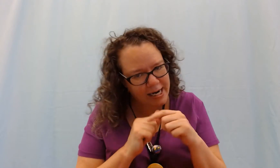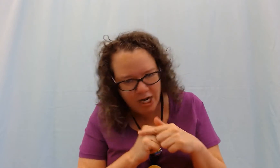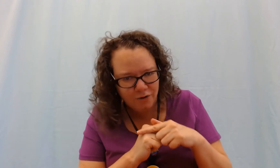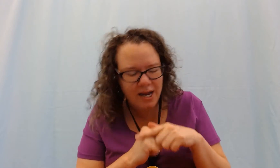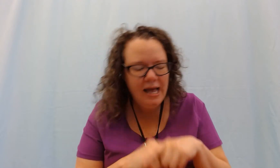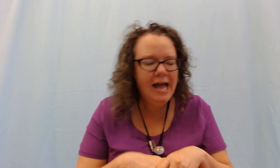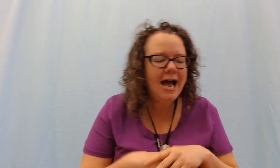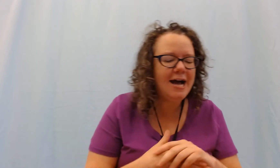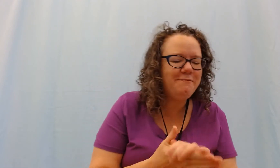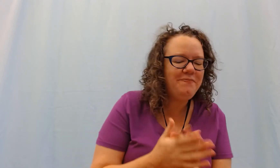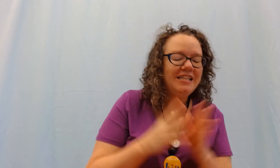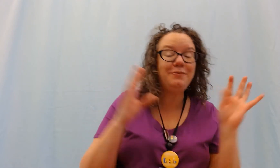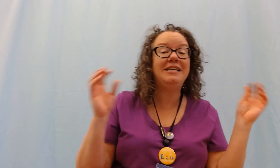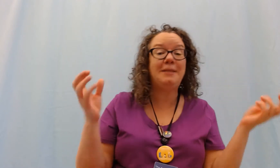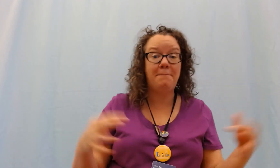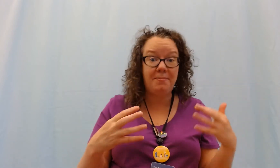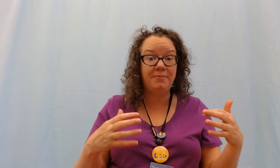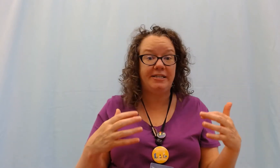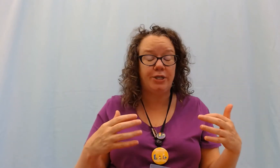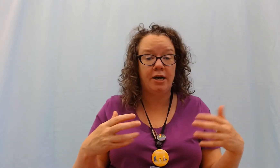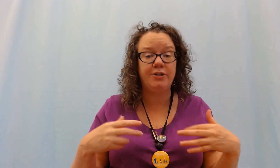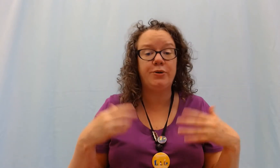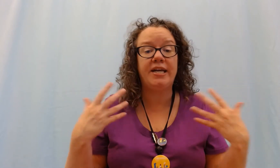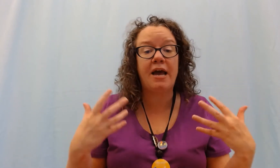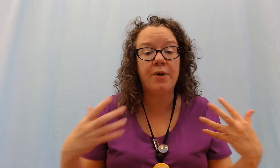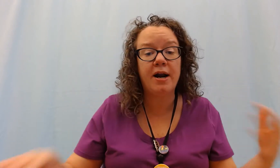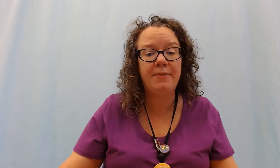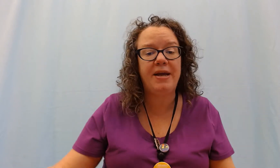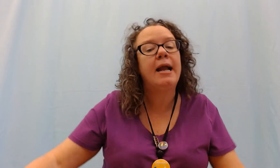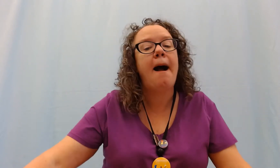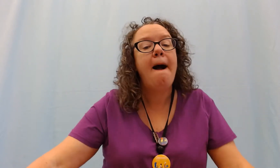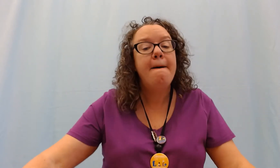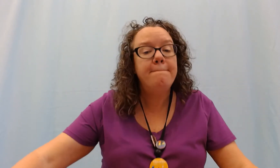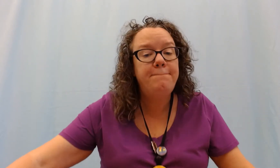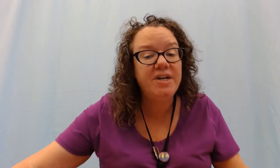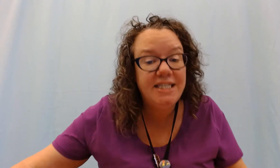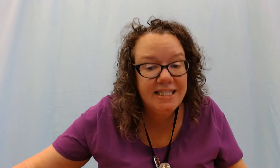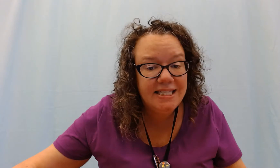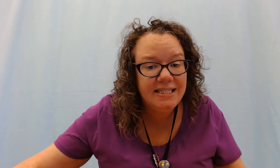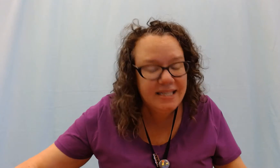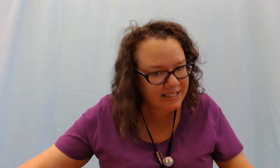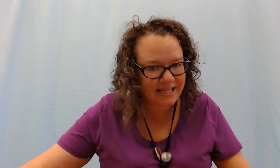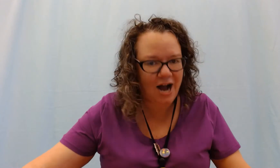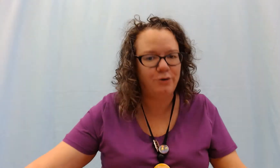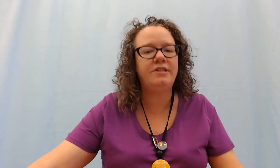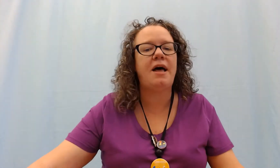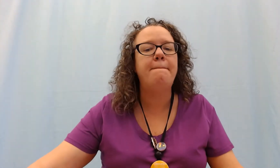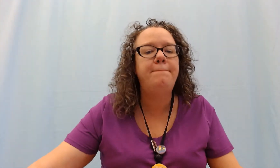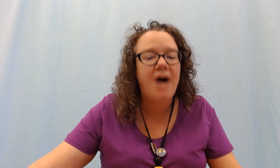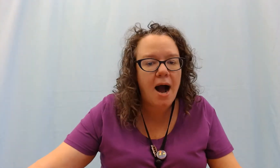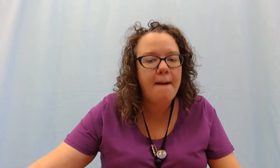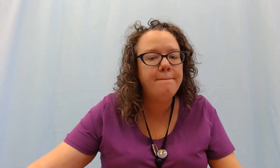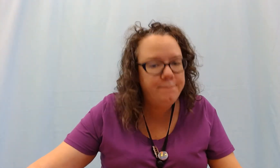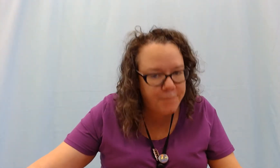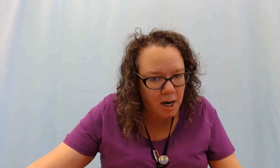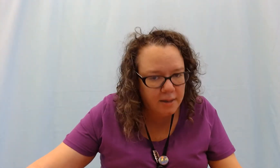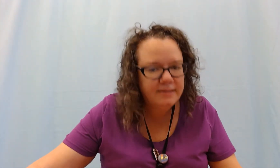too. This one is a bumblebee song. So again, we're gonna be making a buzz sound, the buh